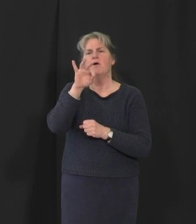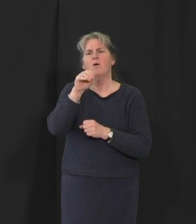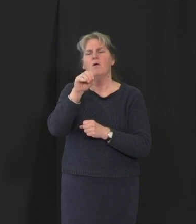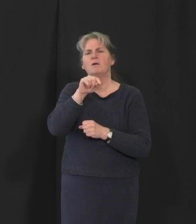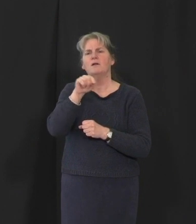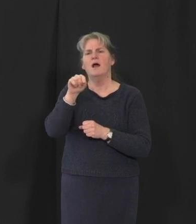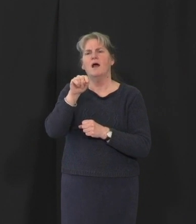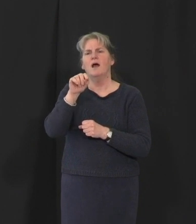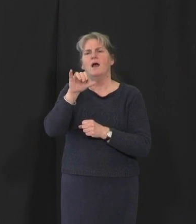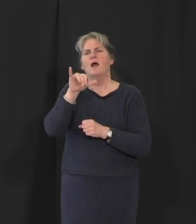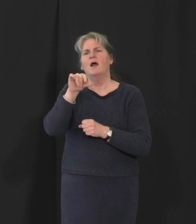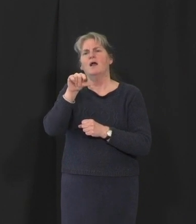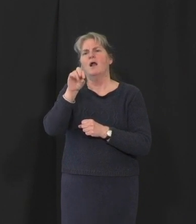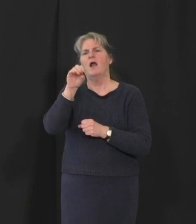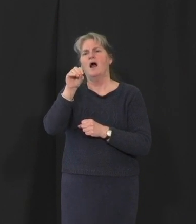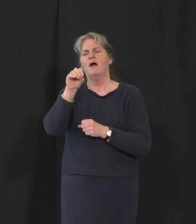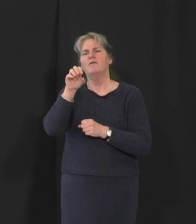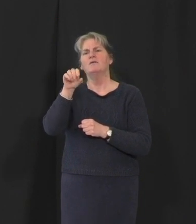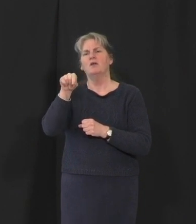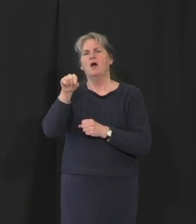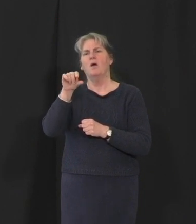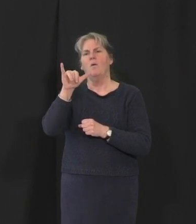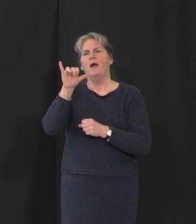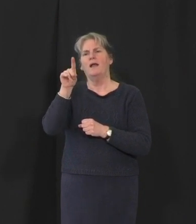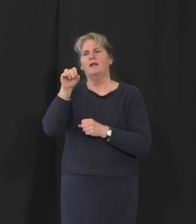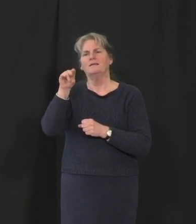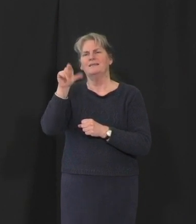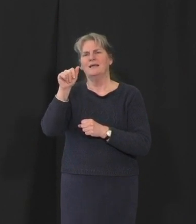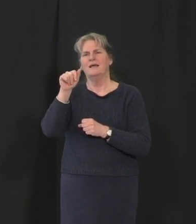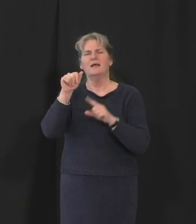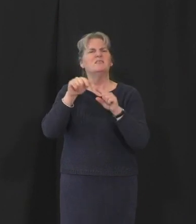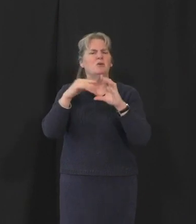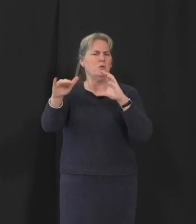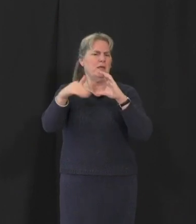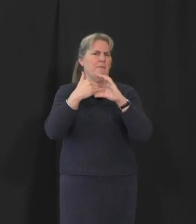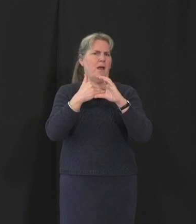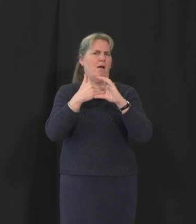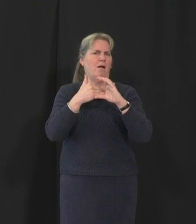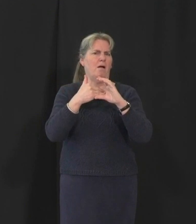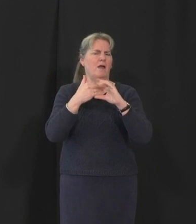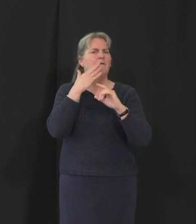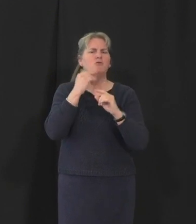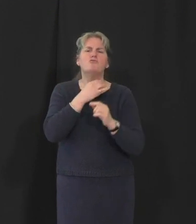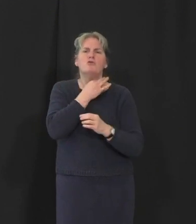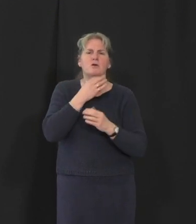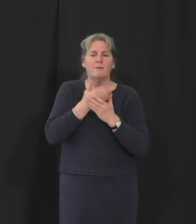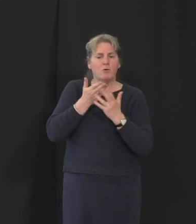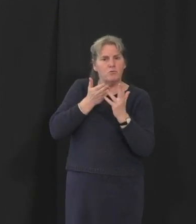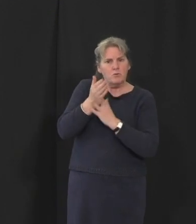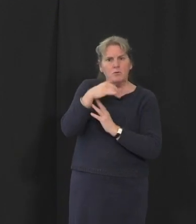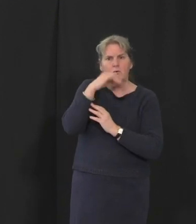covid19info@gov.yk.ca. That's the best way to explain your situation in an email before you get turned around at a border.